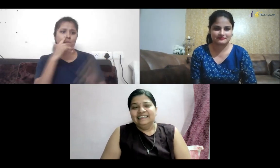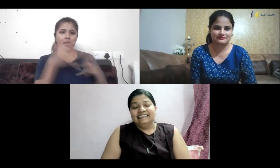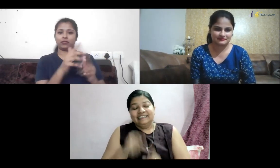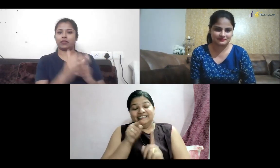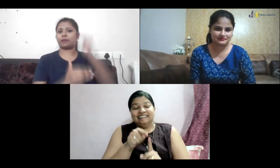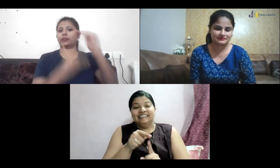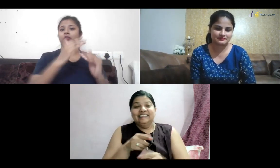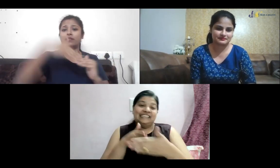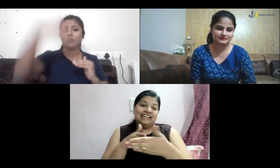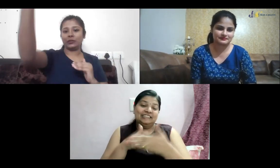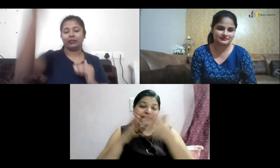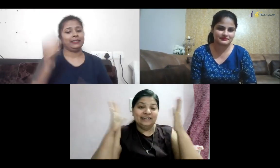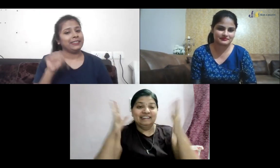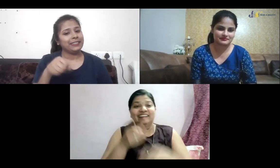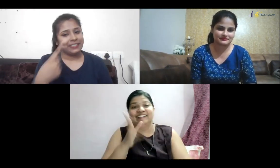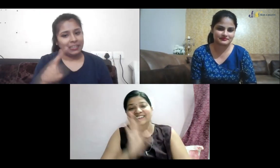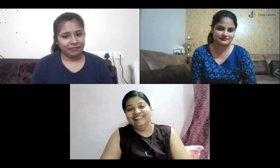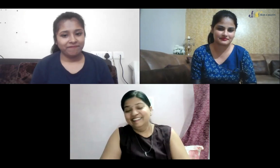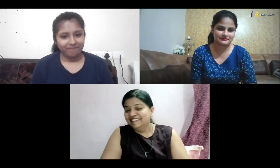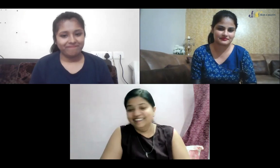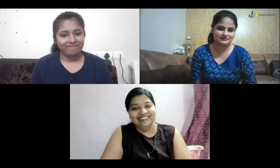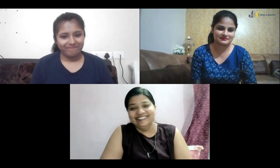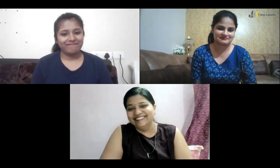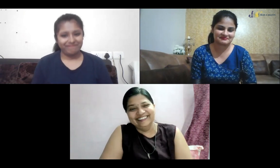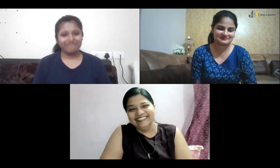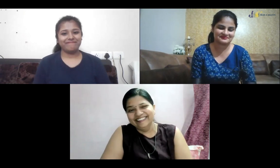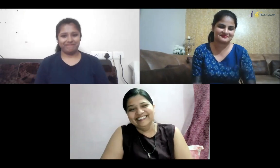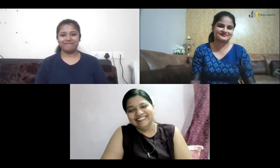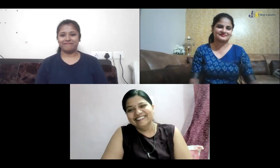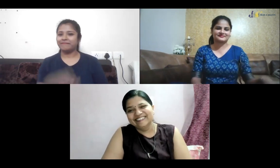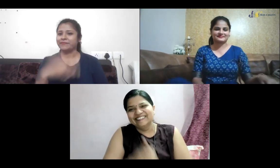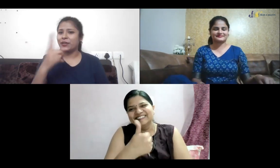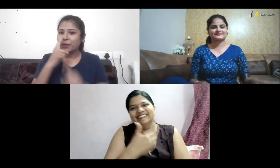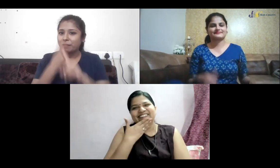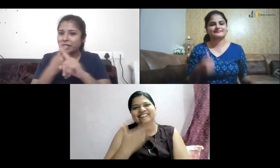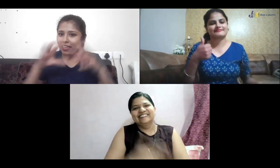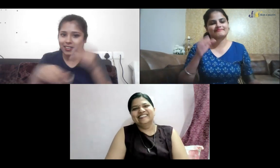impact? How, yeah, we have to motivate the women in future also. I totally agree with this.